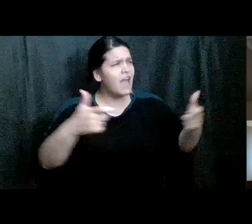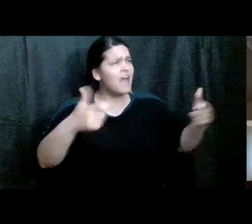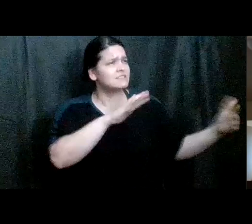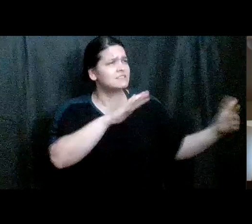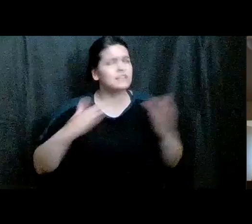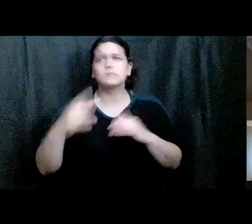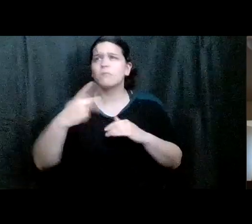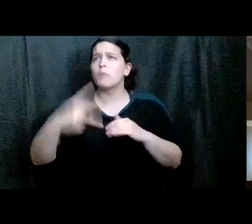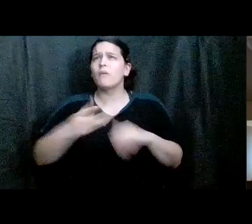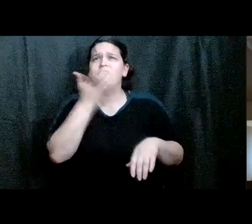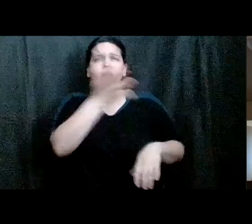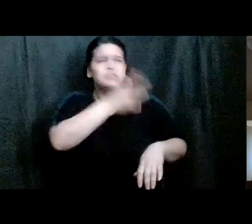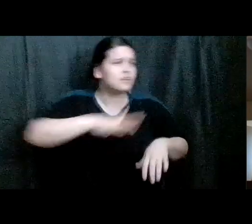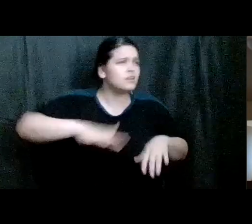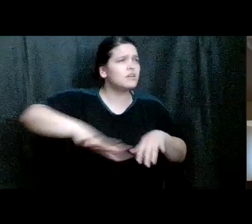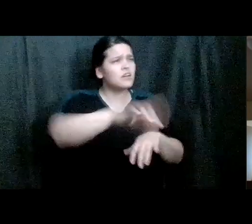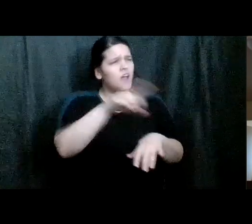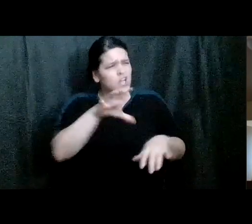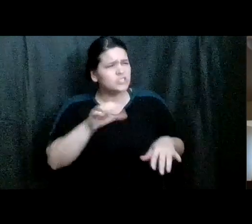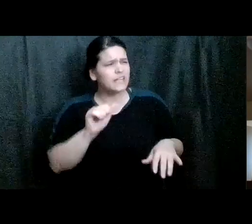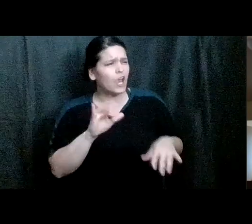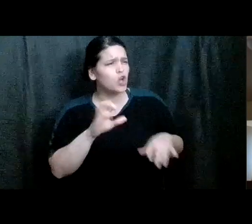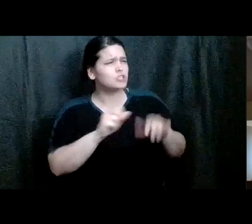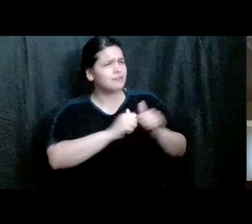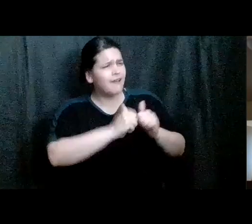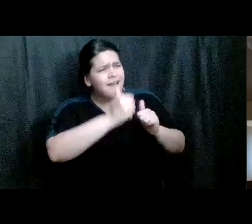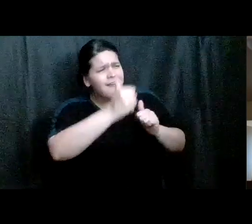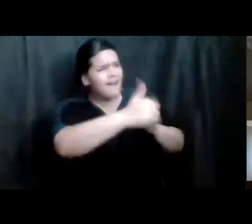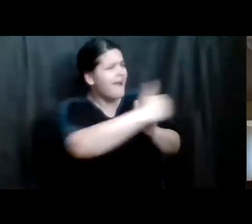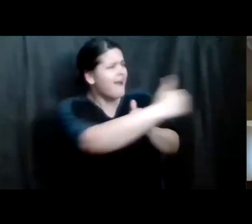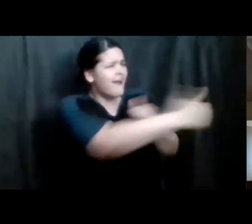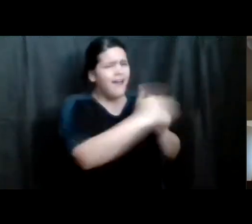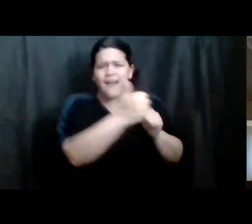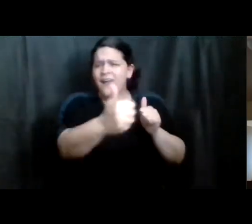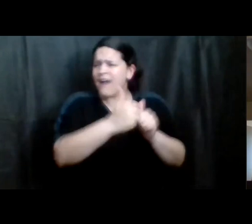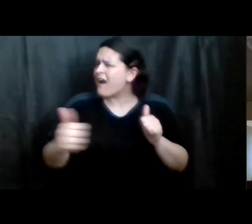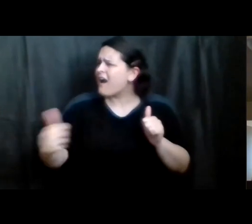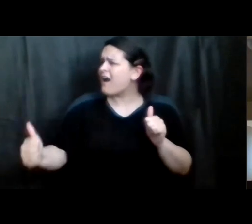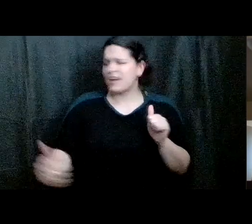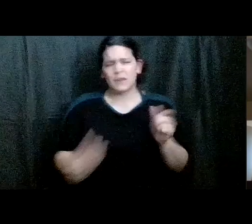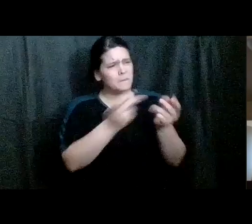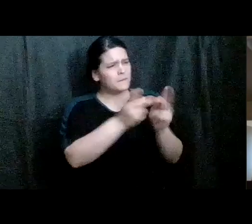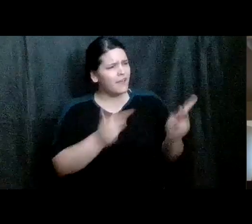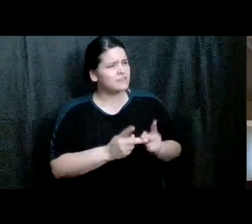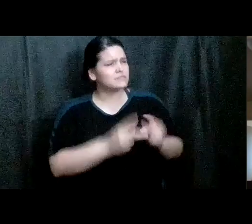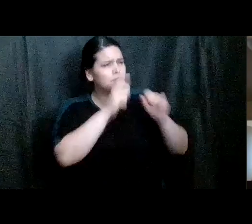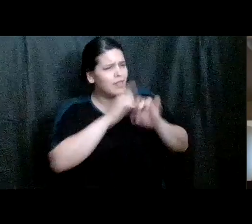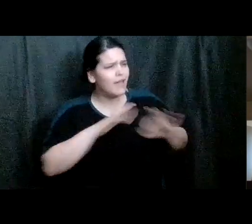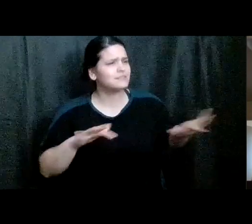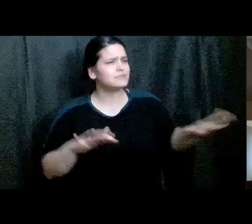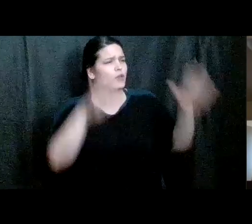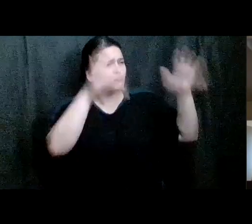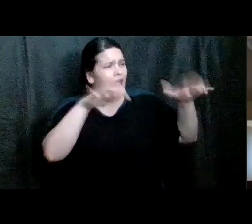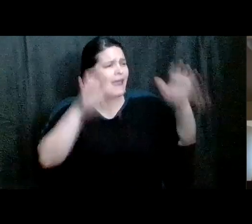that blanketed hundreds of acres of rolling mountains, and a place blessed by rain and celestial origins